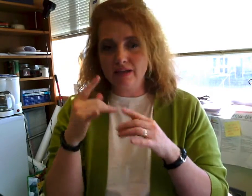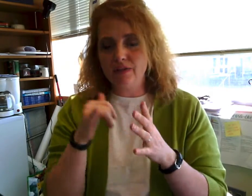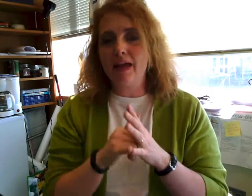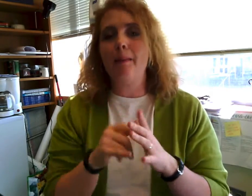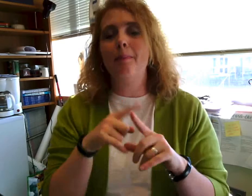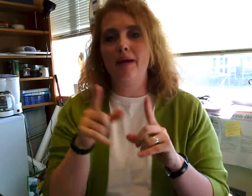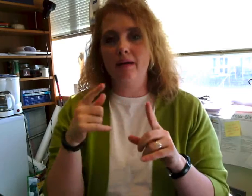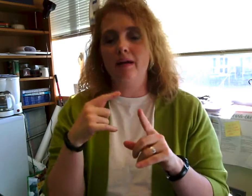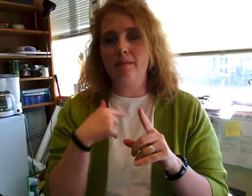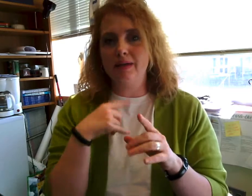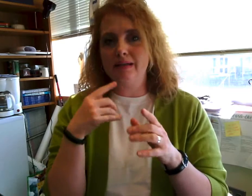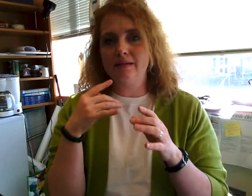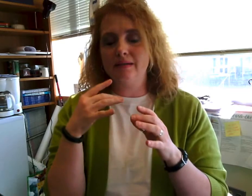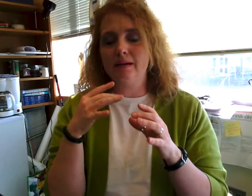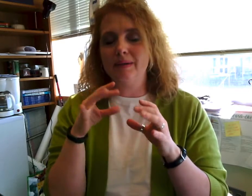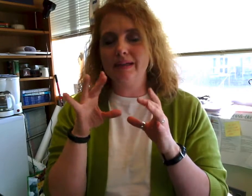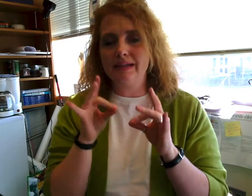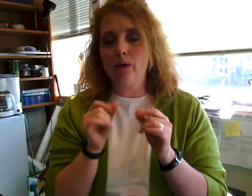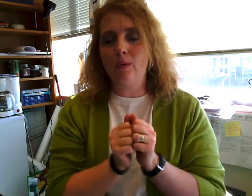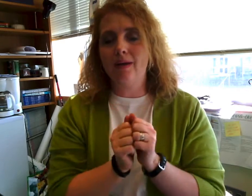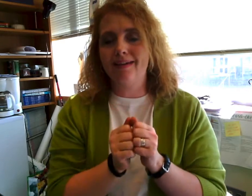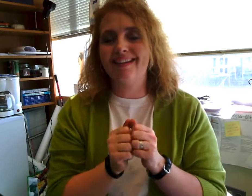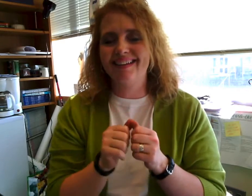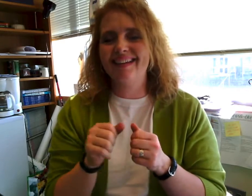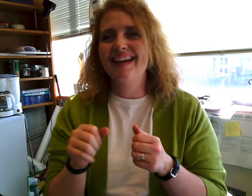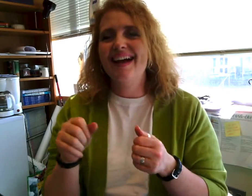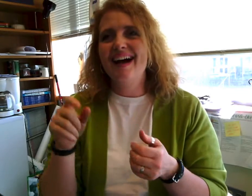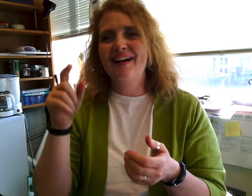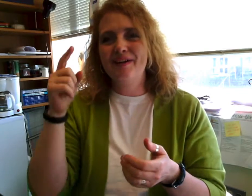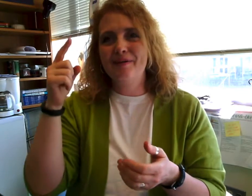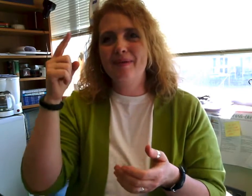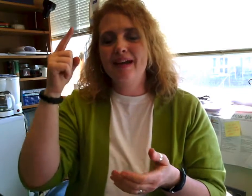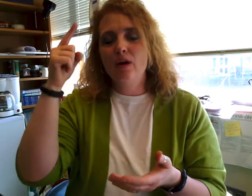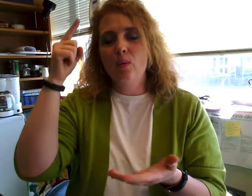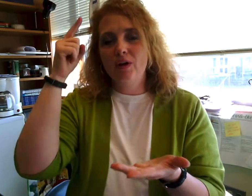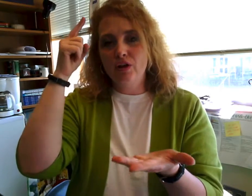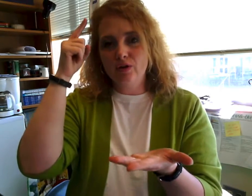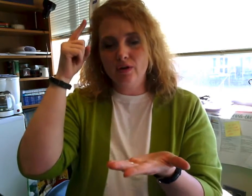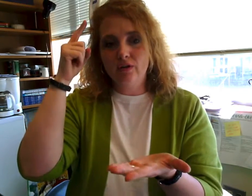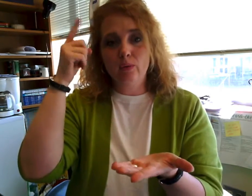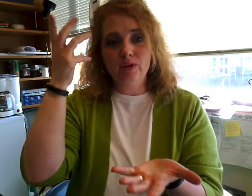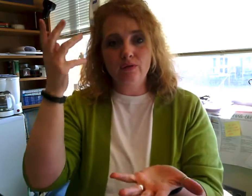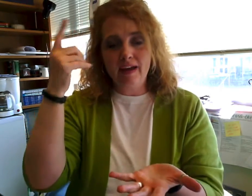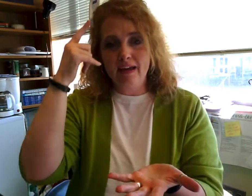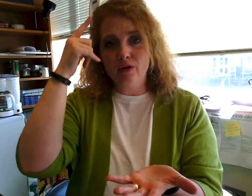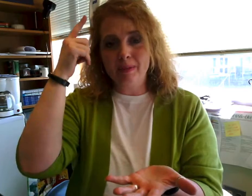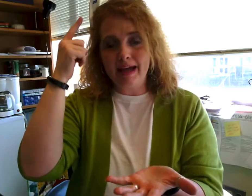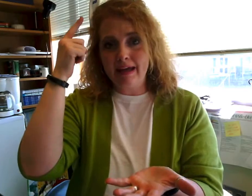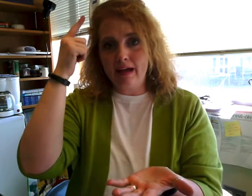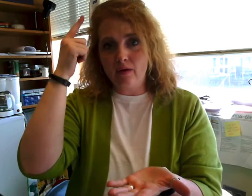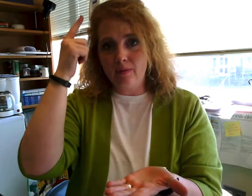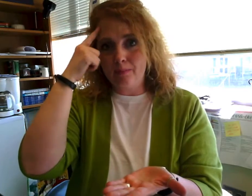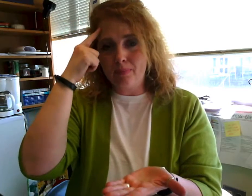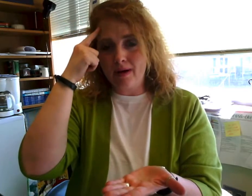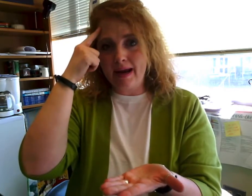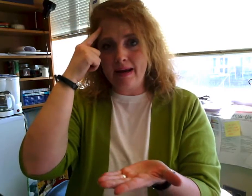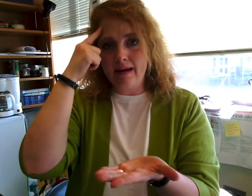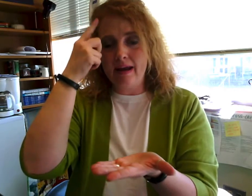signs for that, but I'm gonna stick with when you faint, you're blacking out brain,